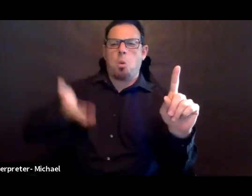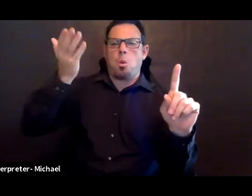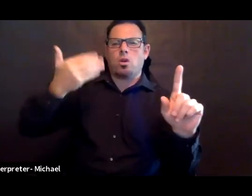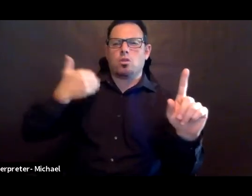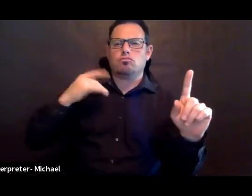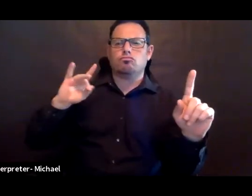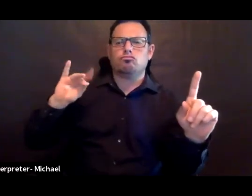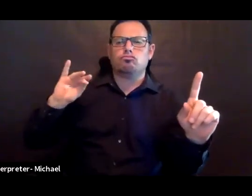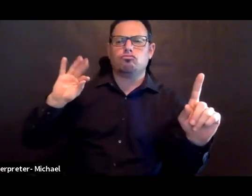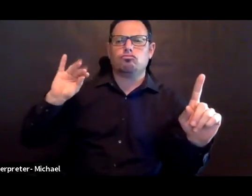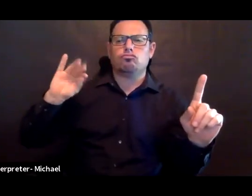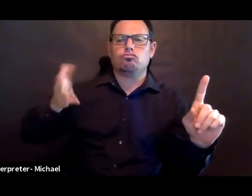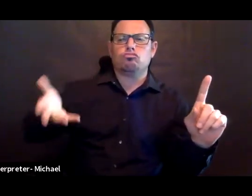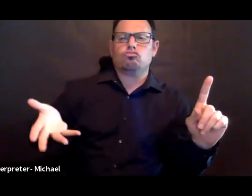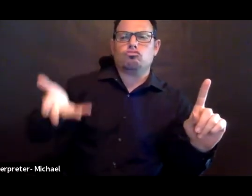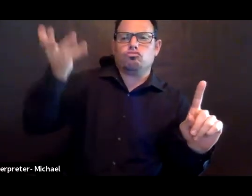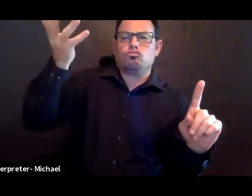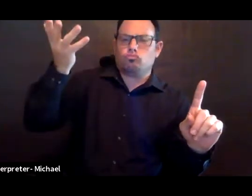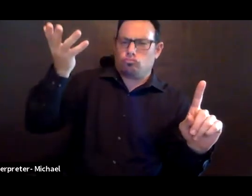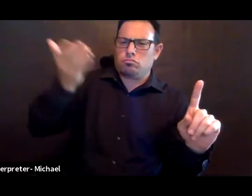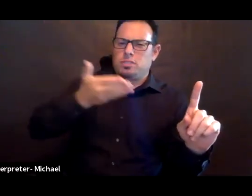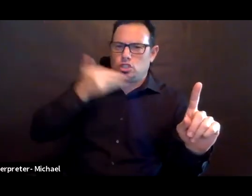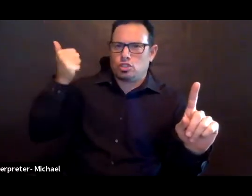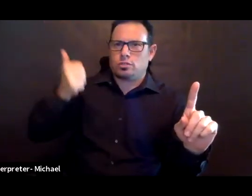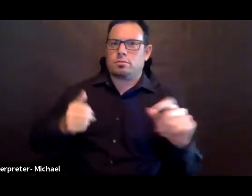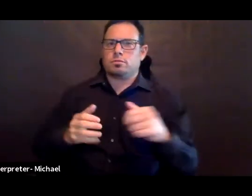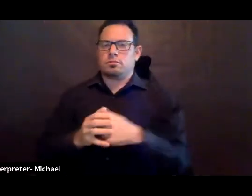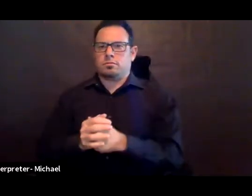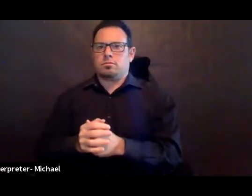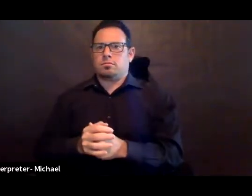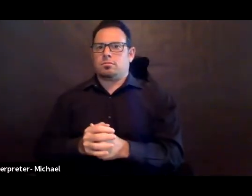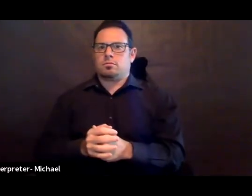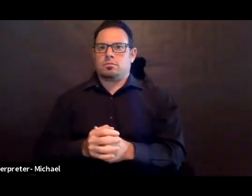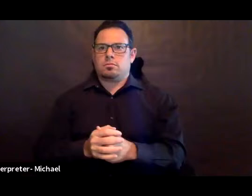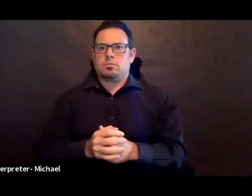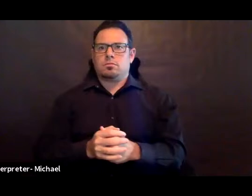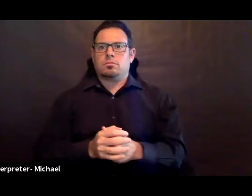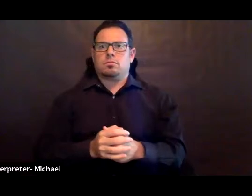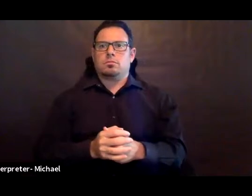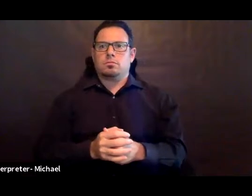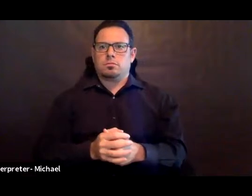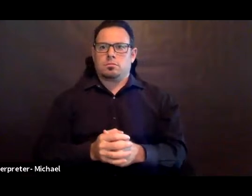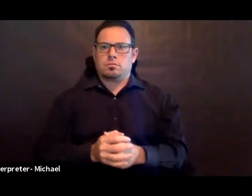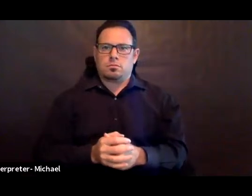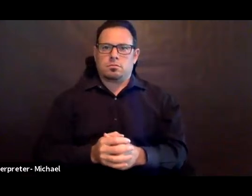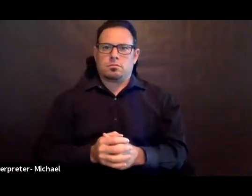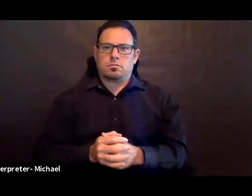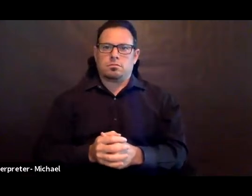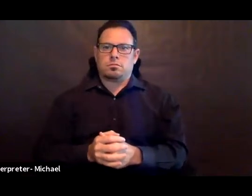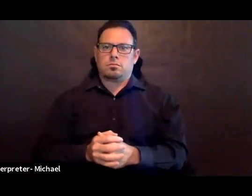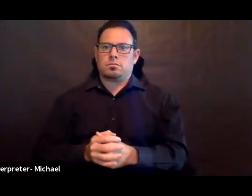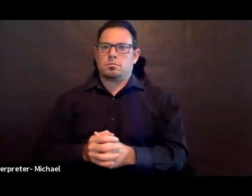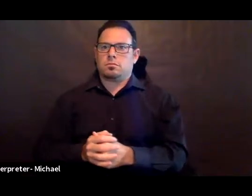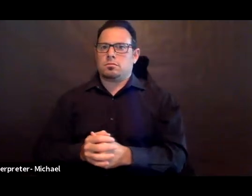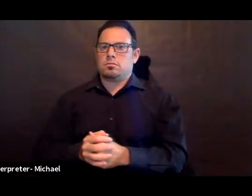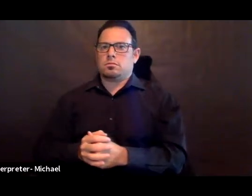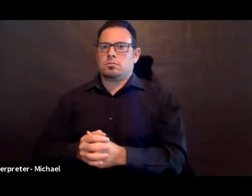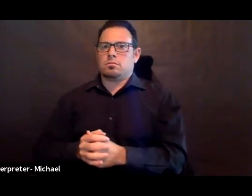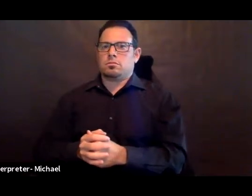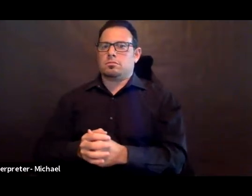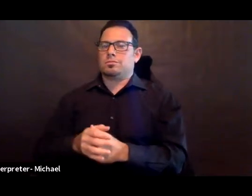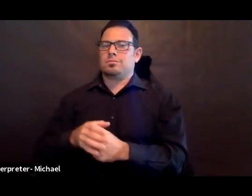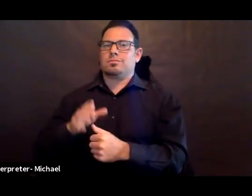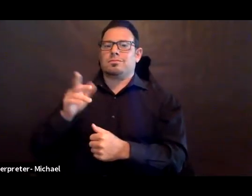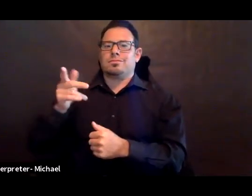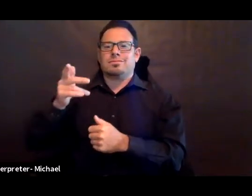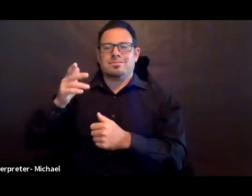of Minnesota are fairly well protected, but other parts are still extremely vulnerable, especially with the Delta variant now dominating